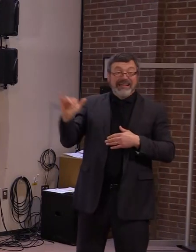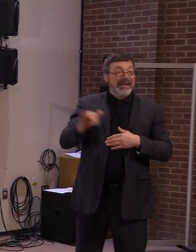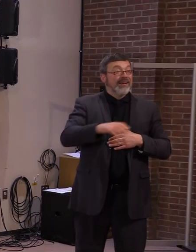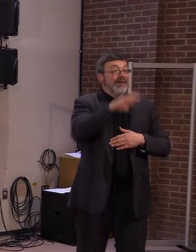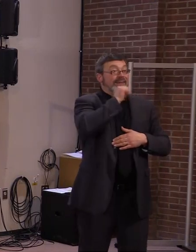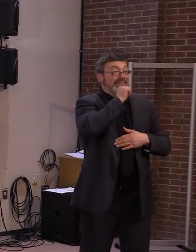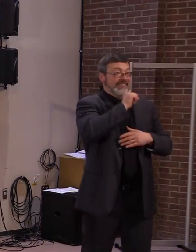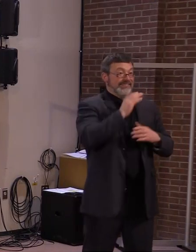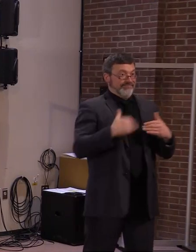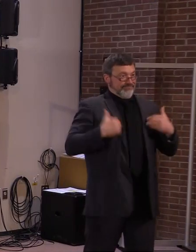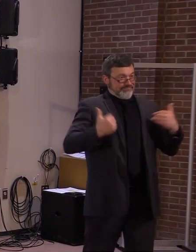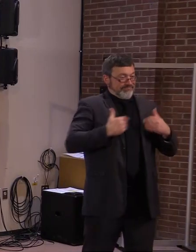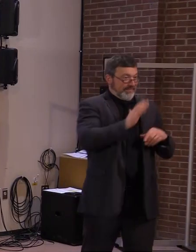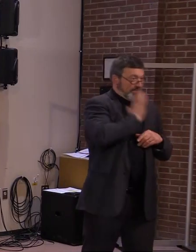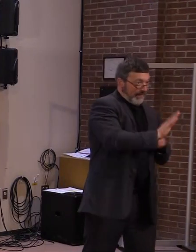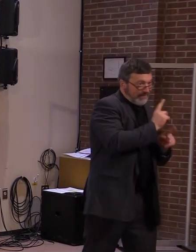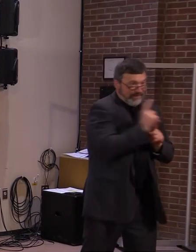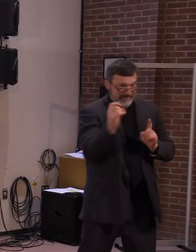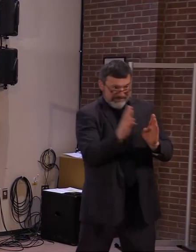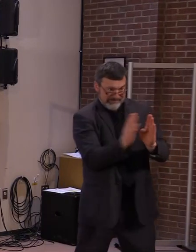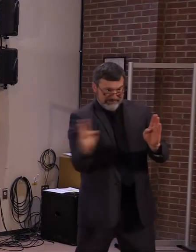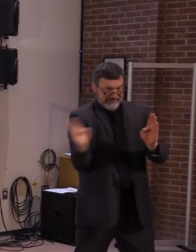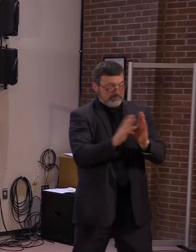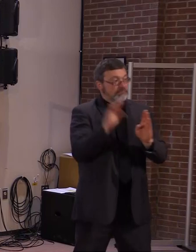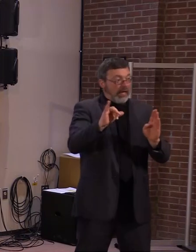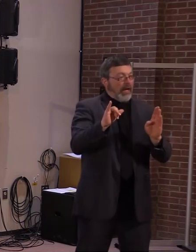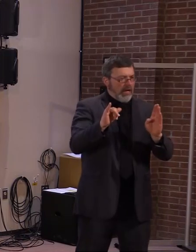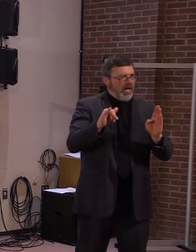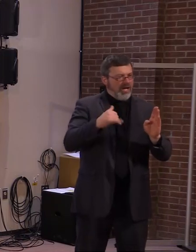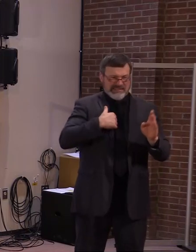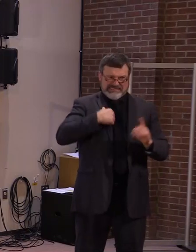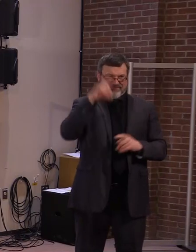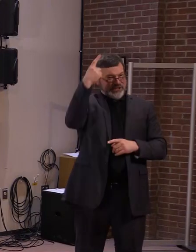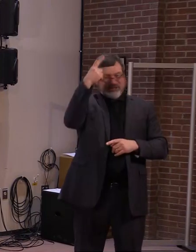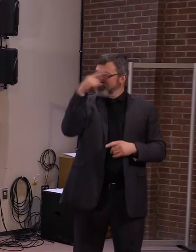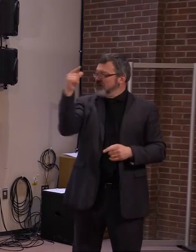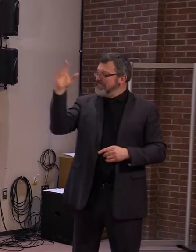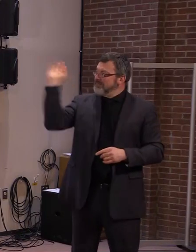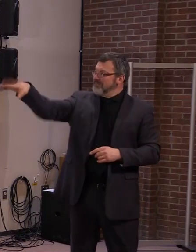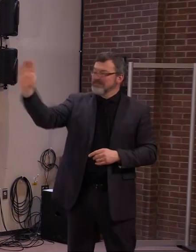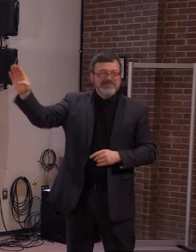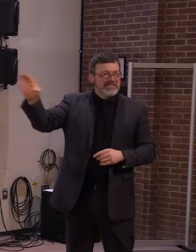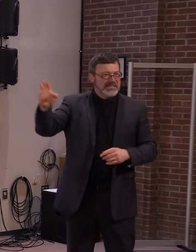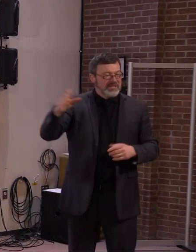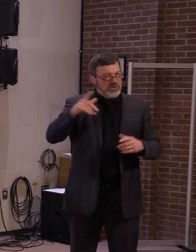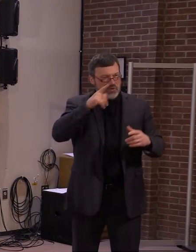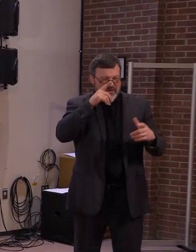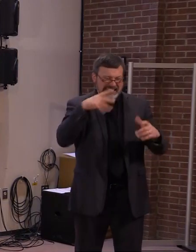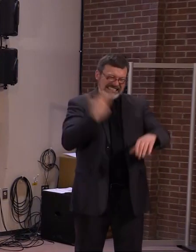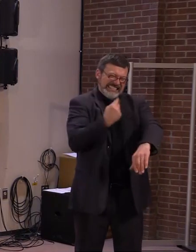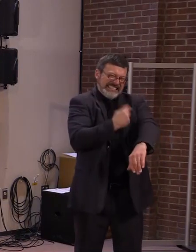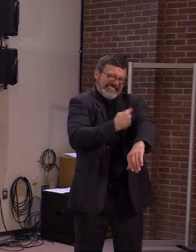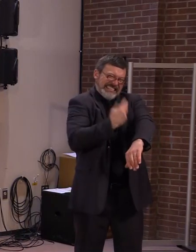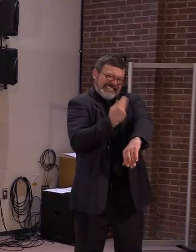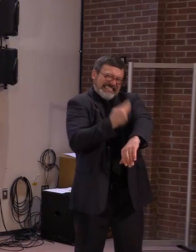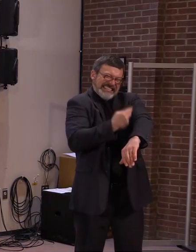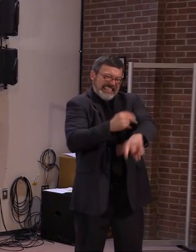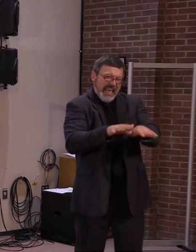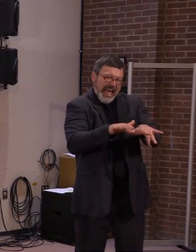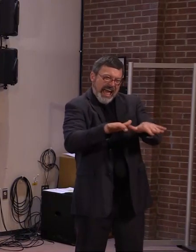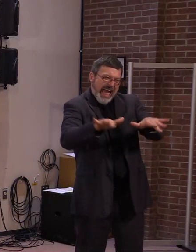to be the highest demographic of cases in Vermont. But you will see they continue to make good progress. Just